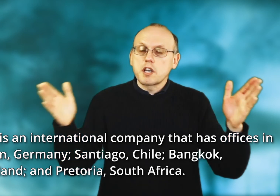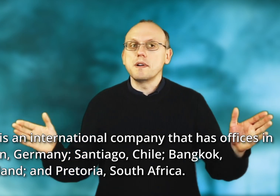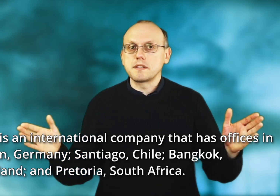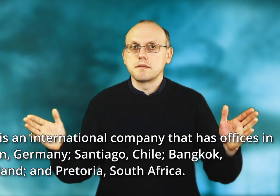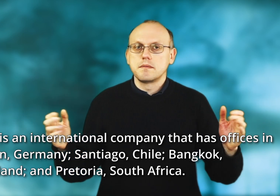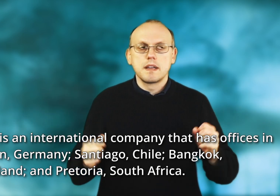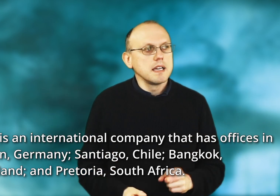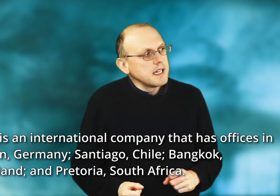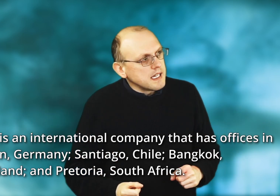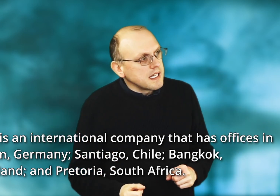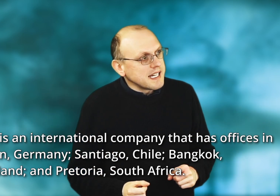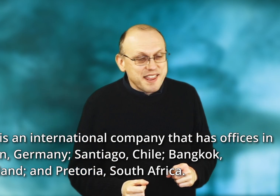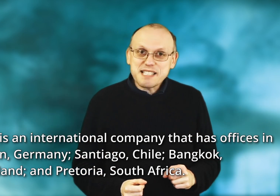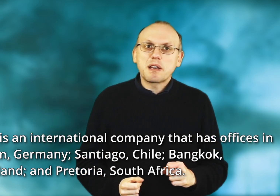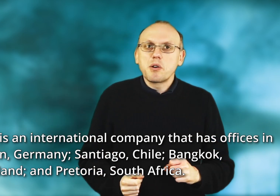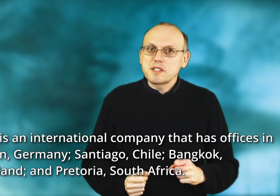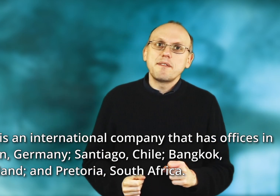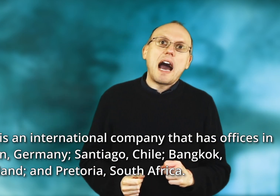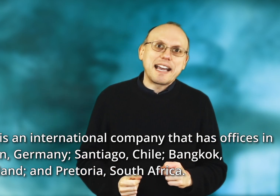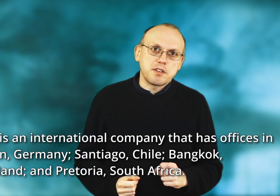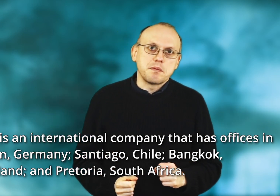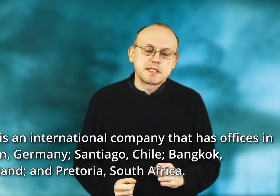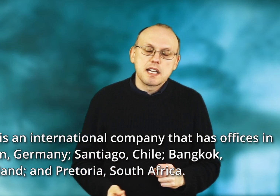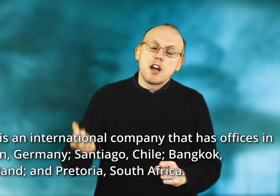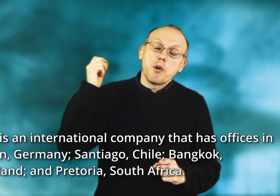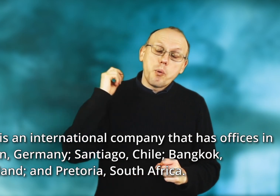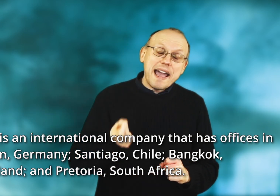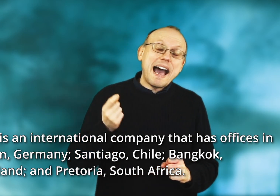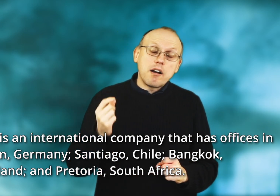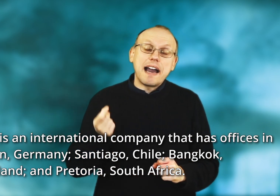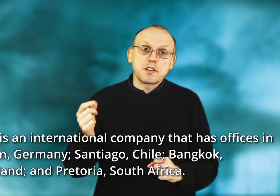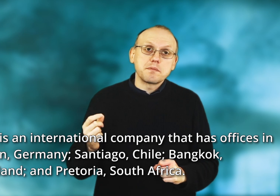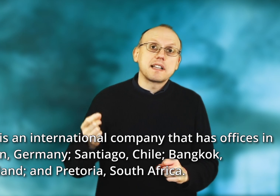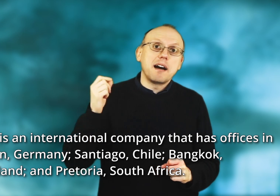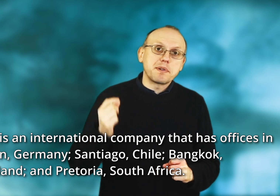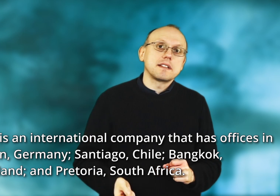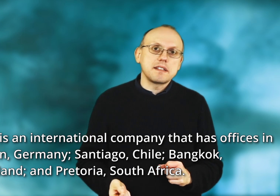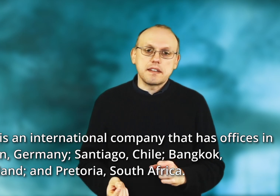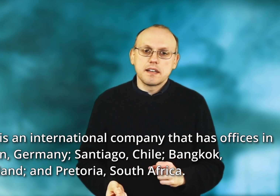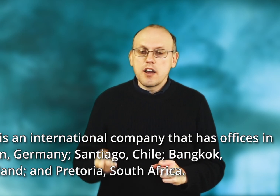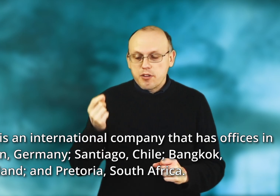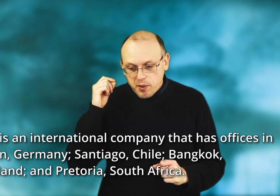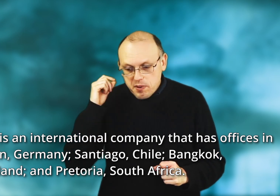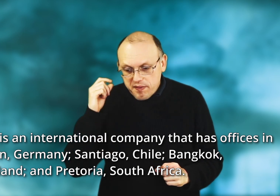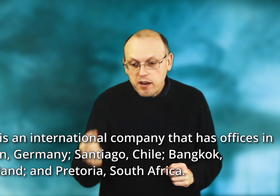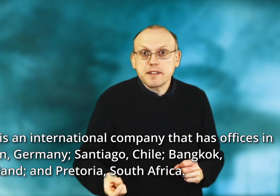commas? That's because of our items, the way our items are presented. The problem with our